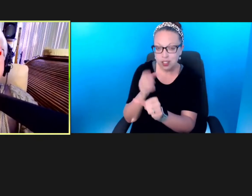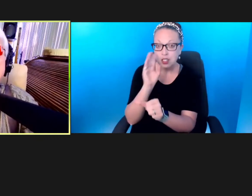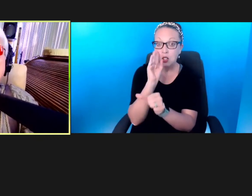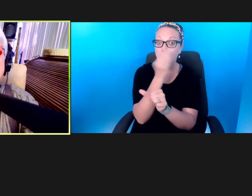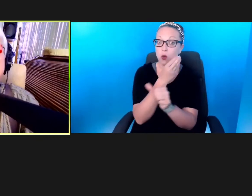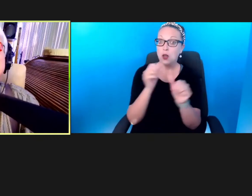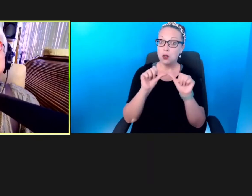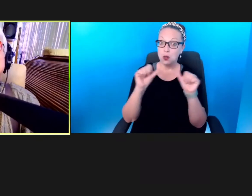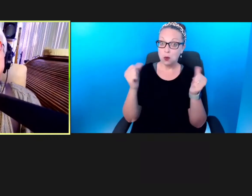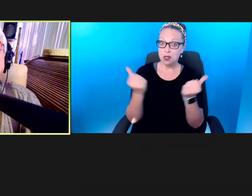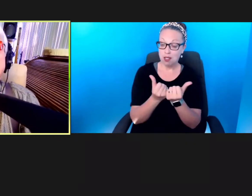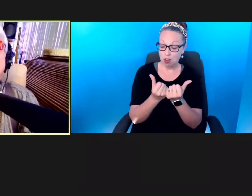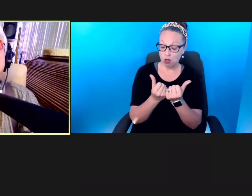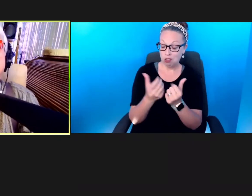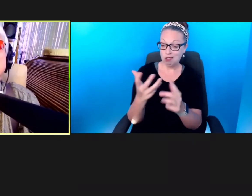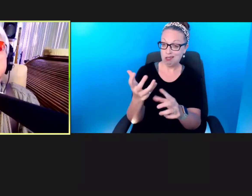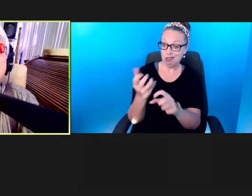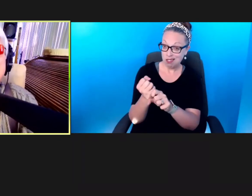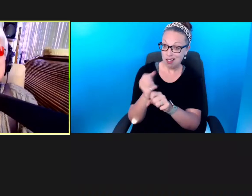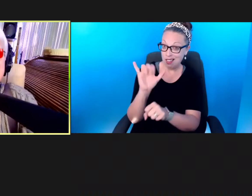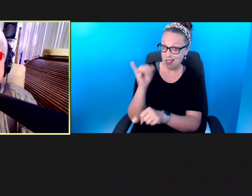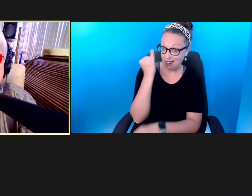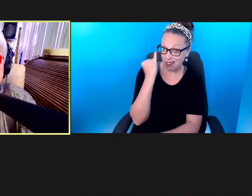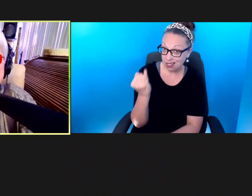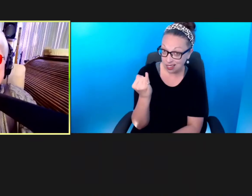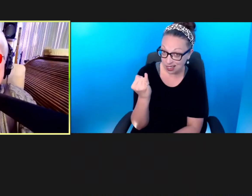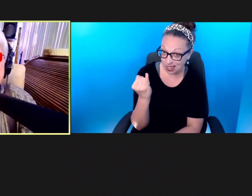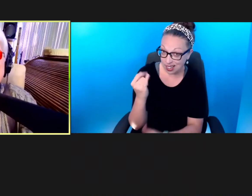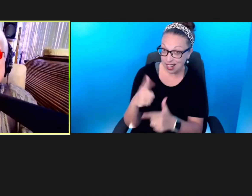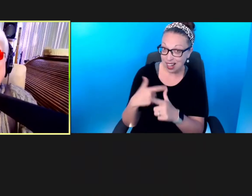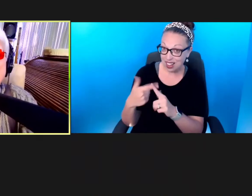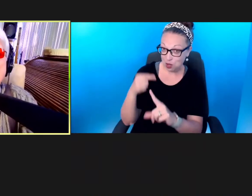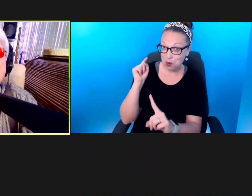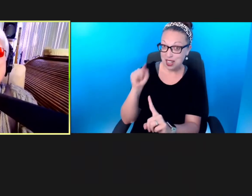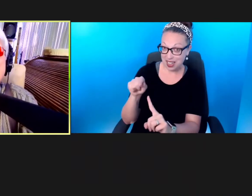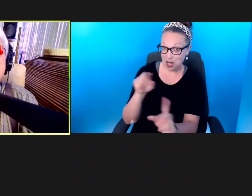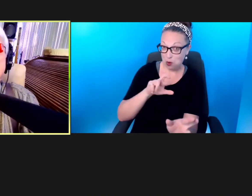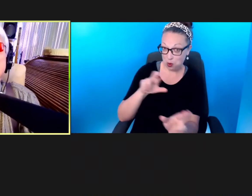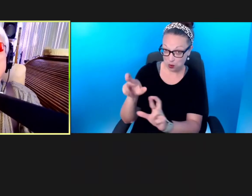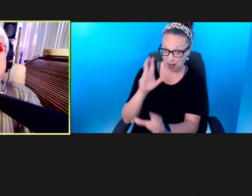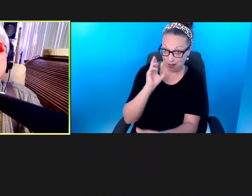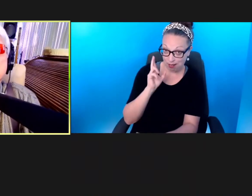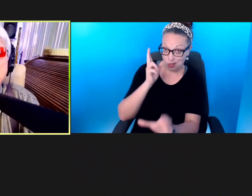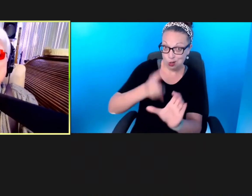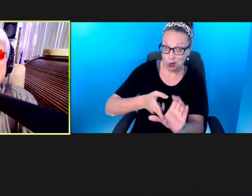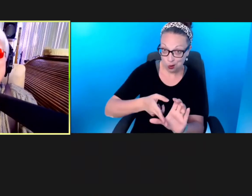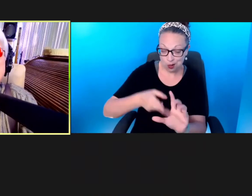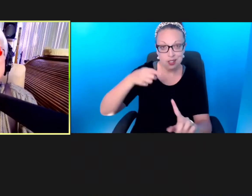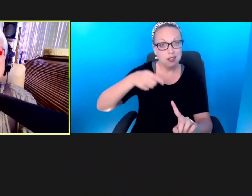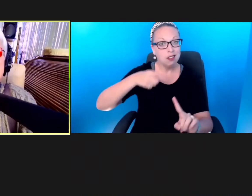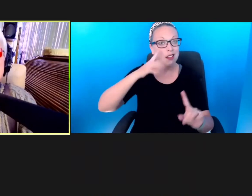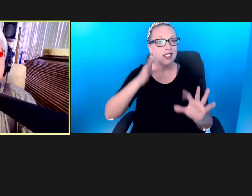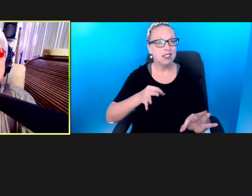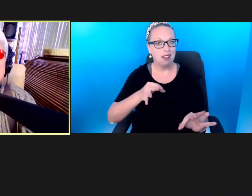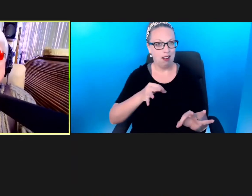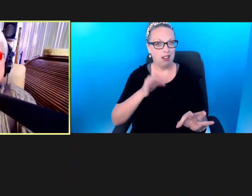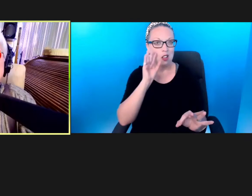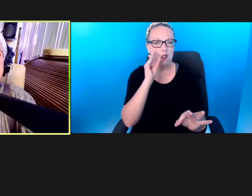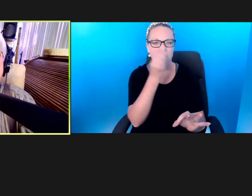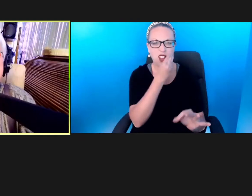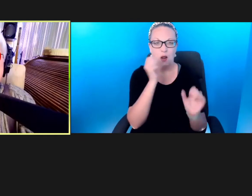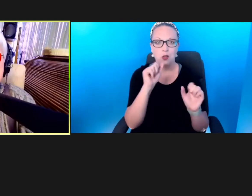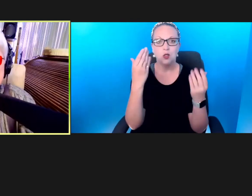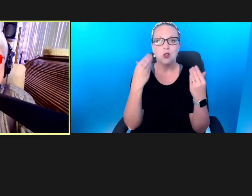hold of the idea, and by the time they were on the bandwagon, they had decided carnations could sell